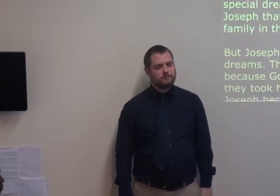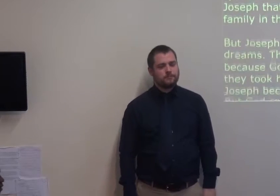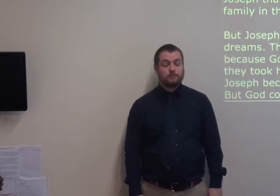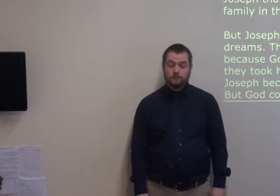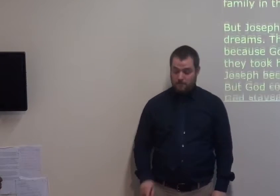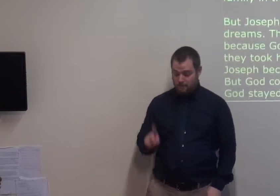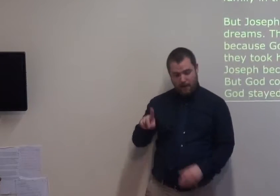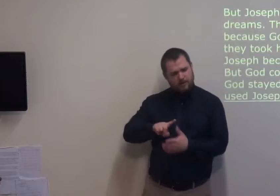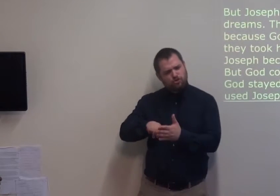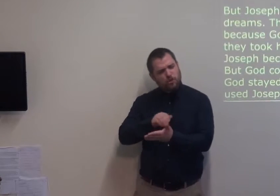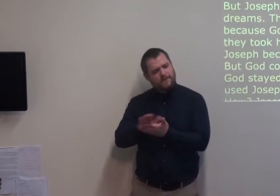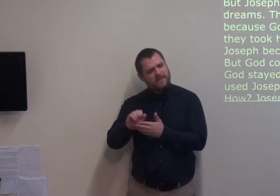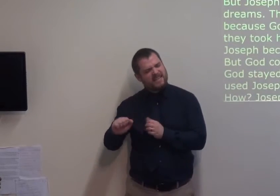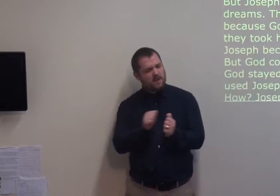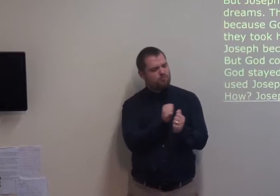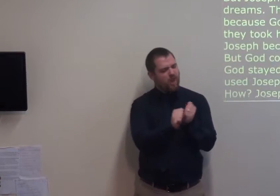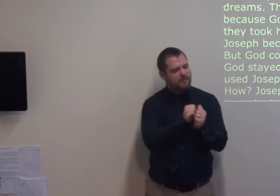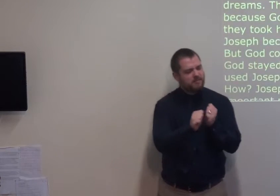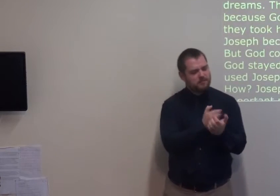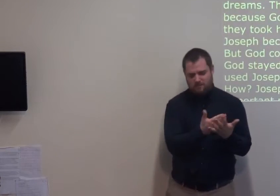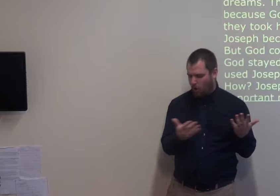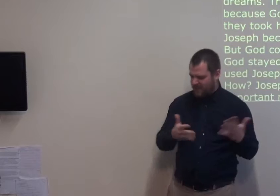But Joseph's brothers hated his dreams.